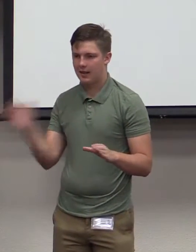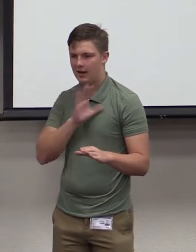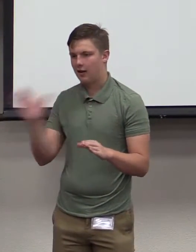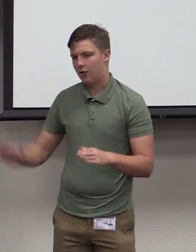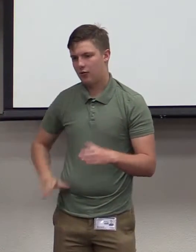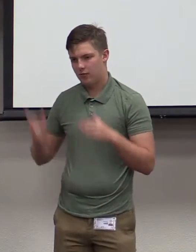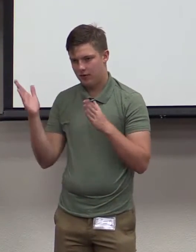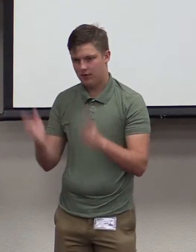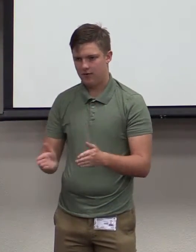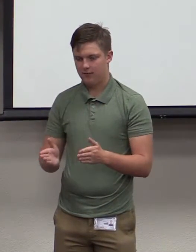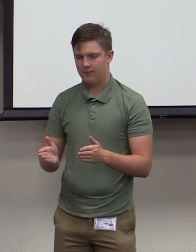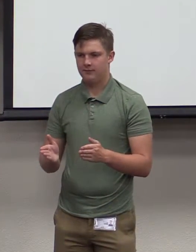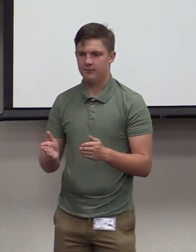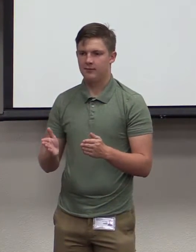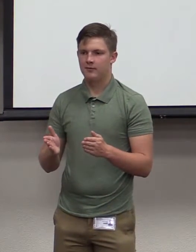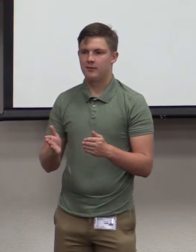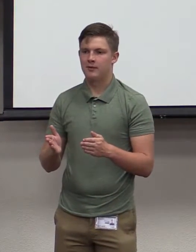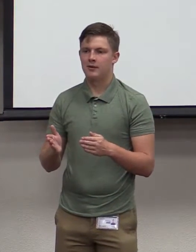Christian.